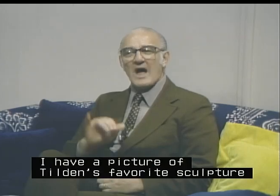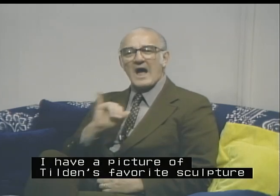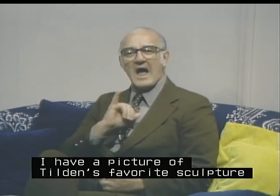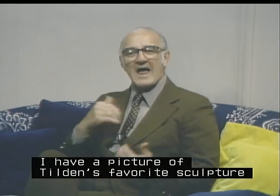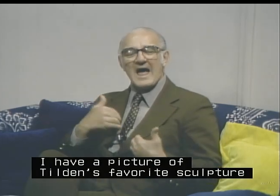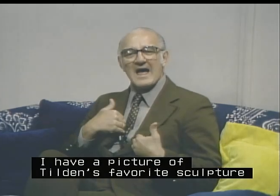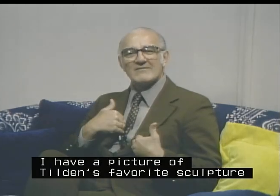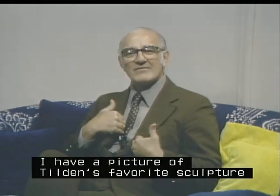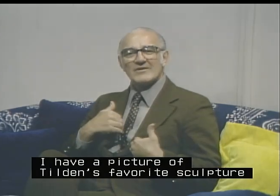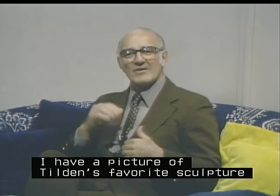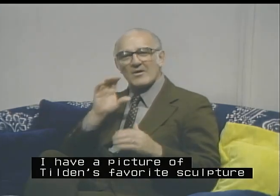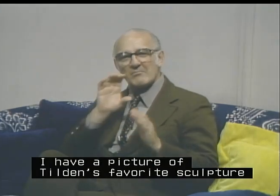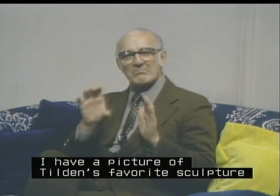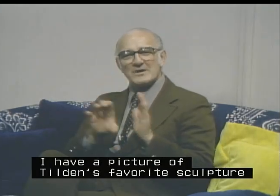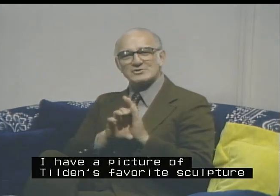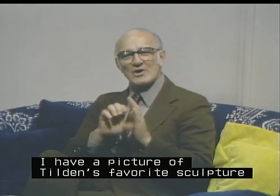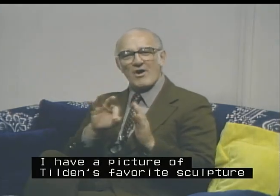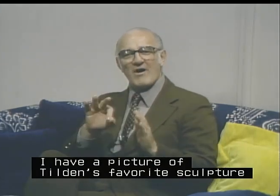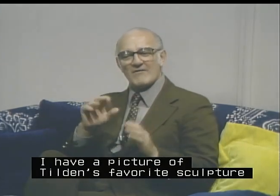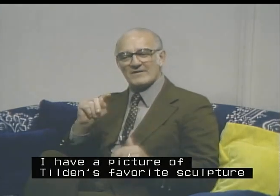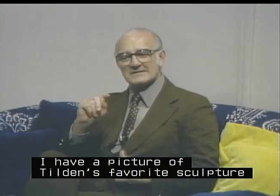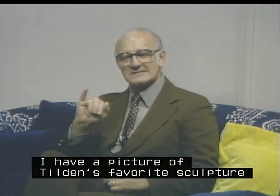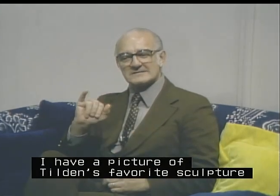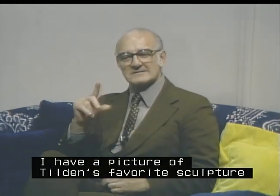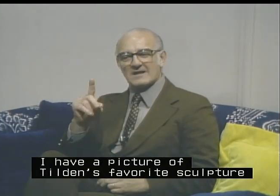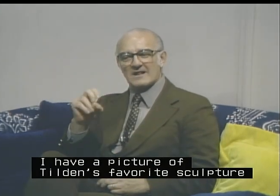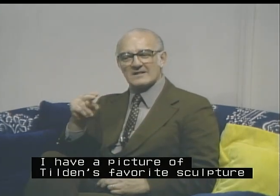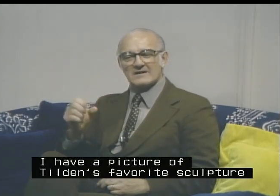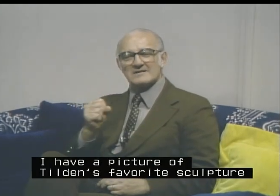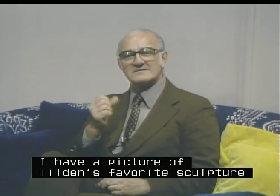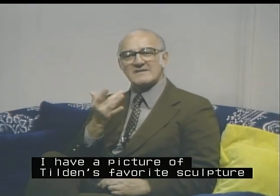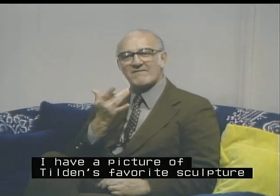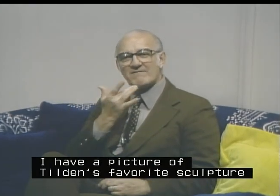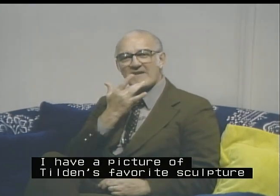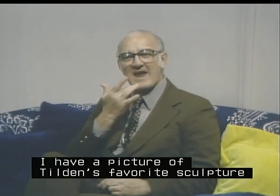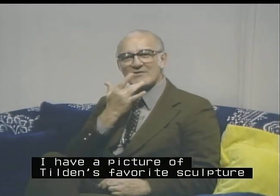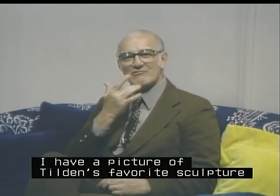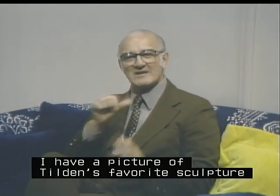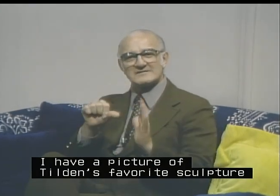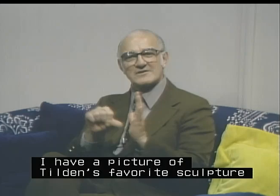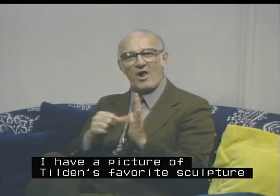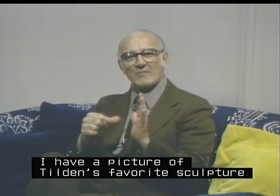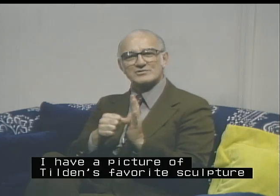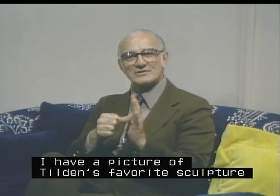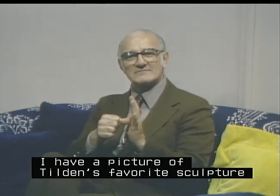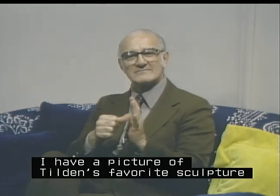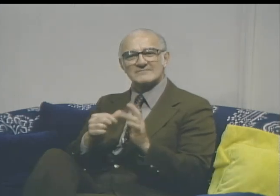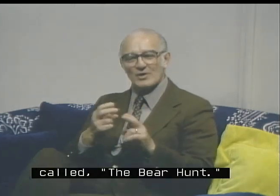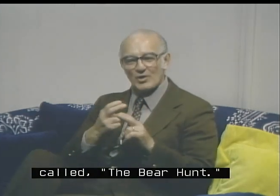I have a picture of Tilden's favorite sculpture,